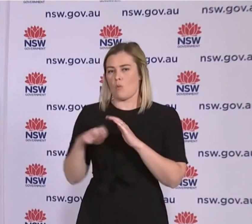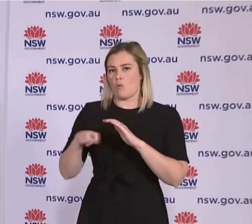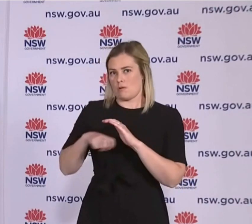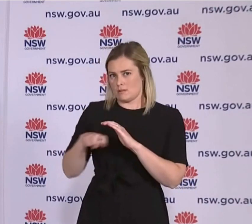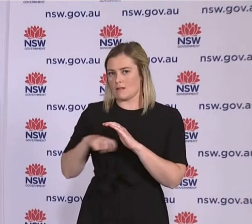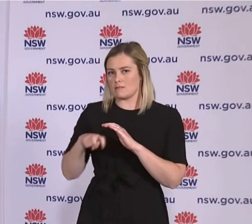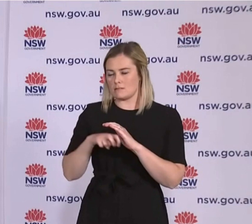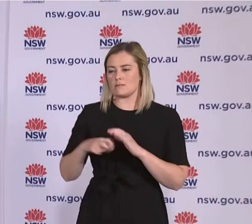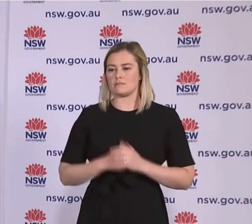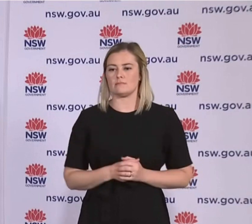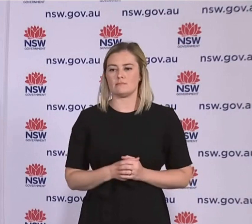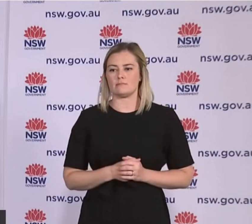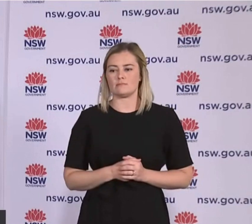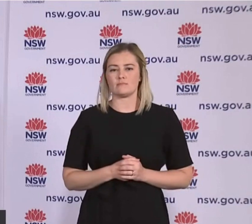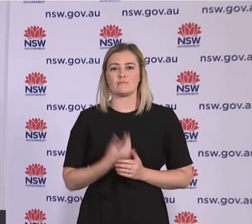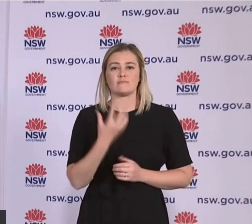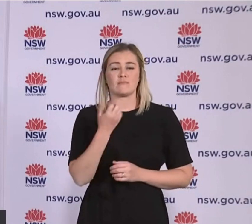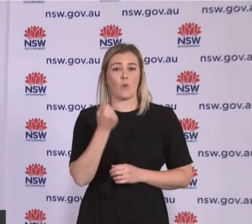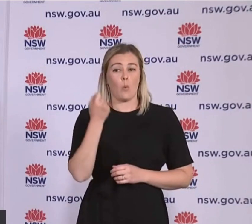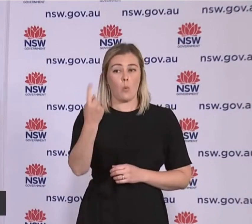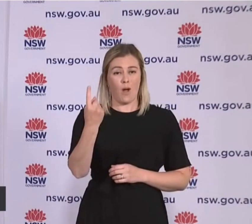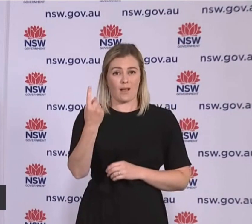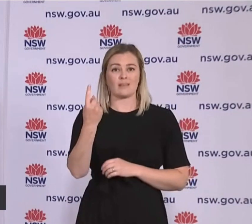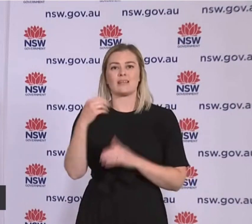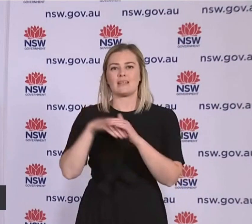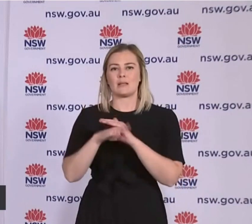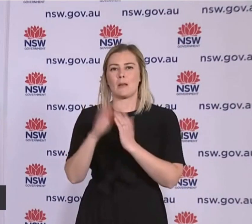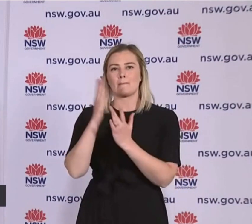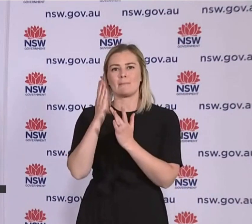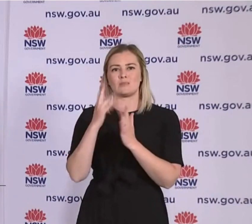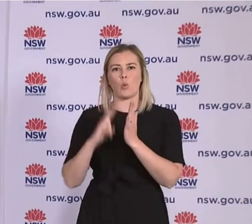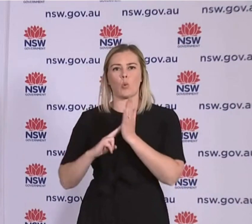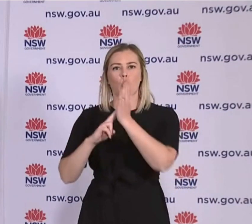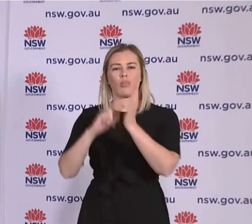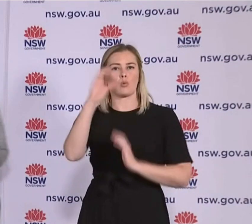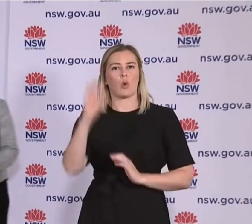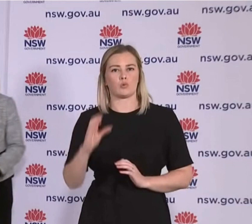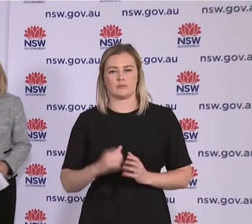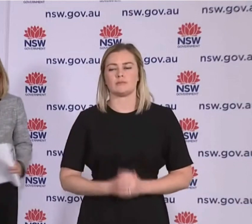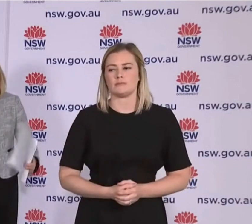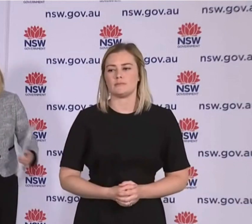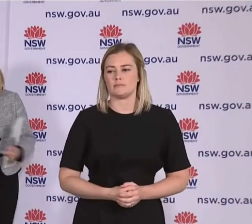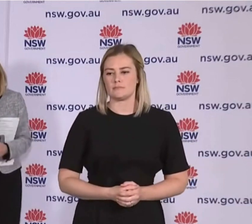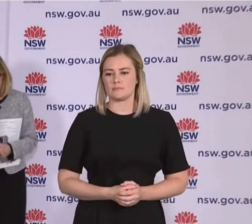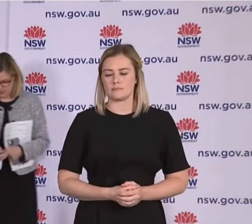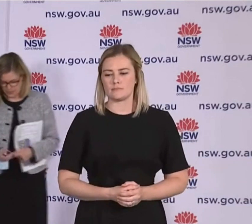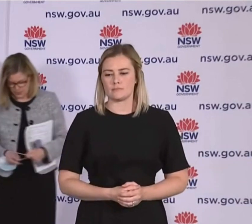was 1 new case reported in Mid-North Coast. I'll leave that there and then answer any questions. Thank you.